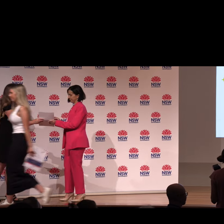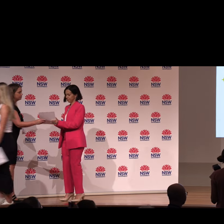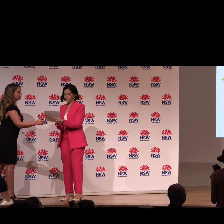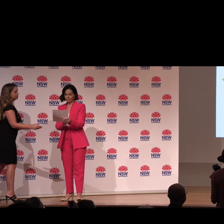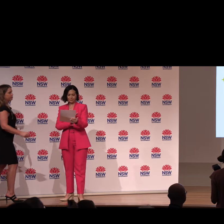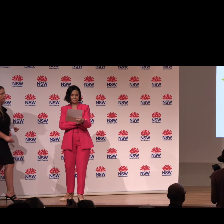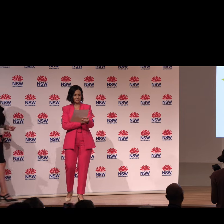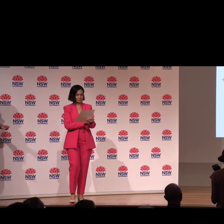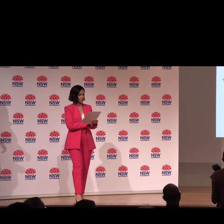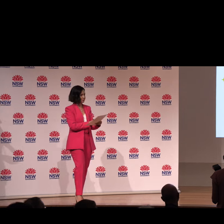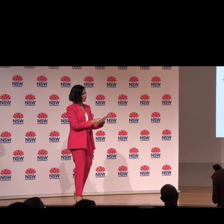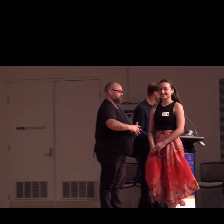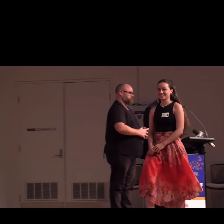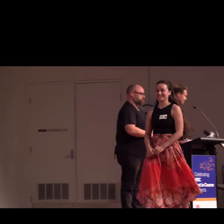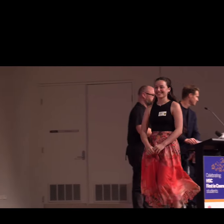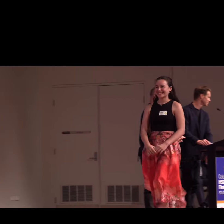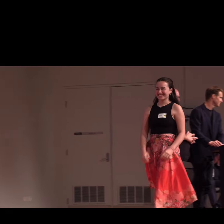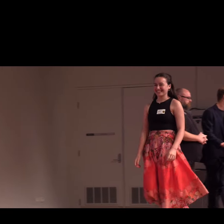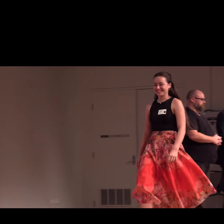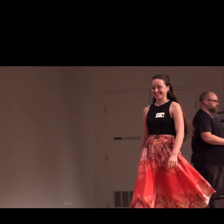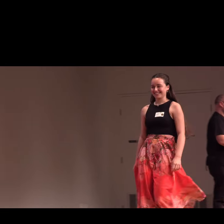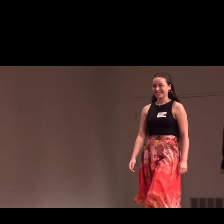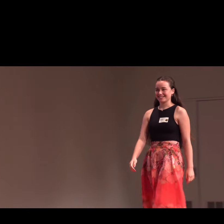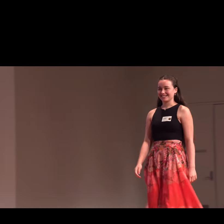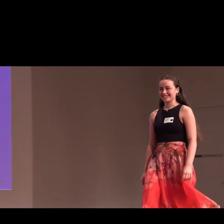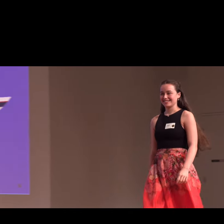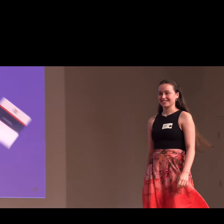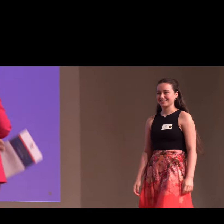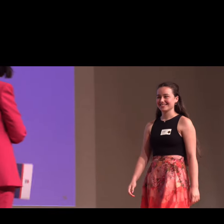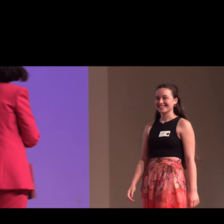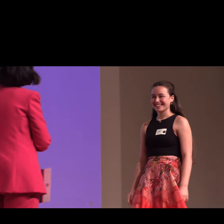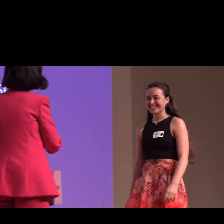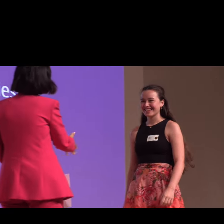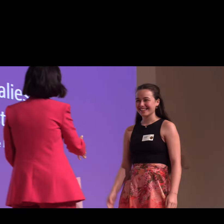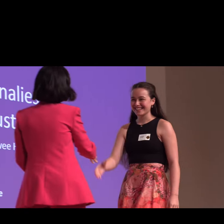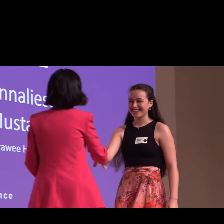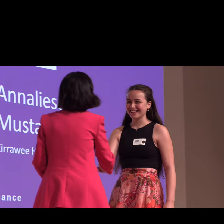High School.